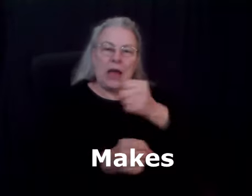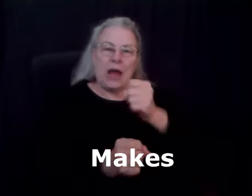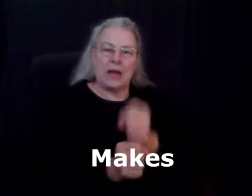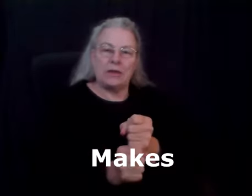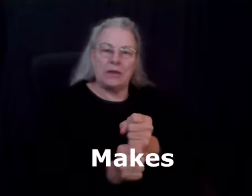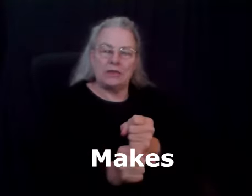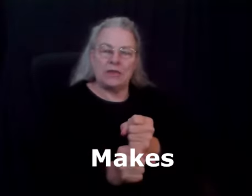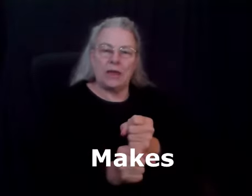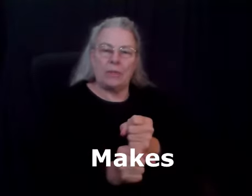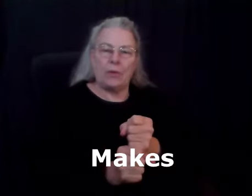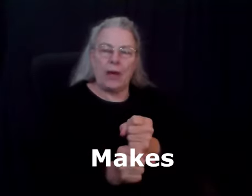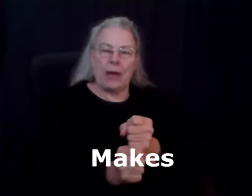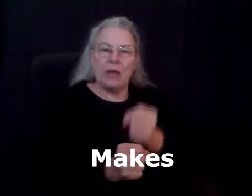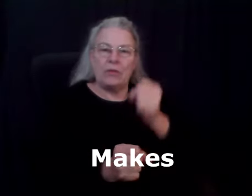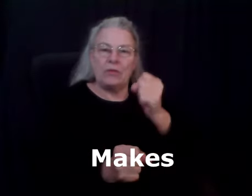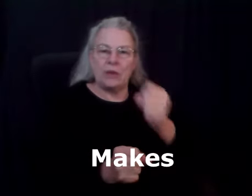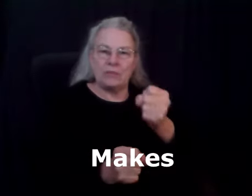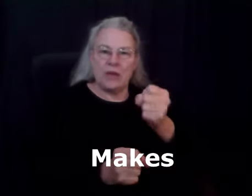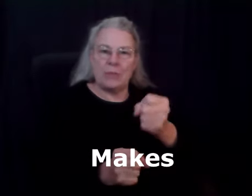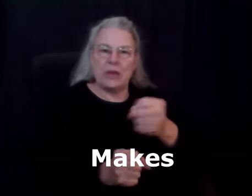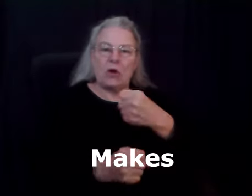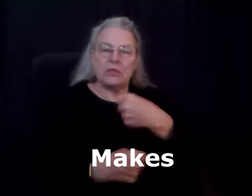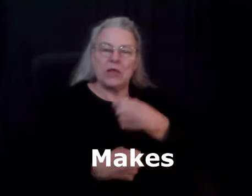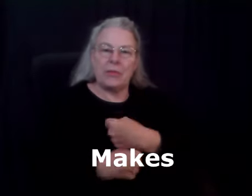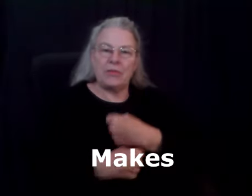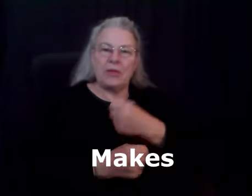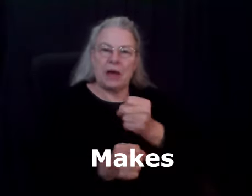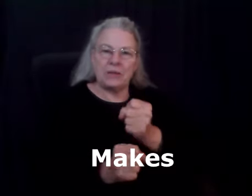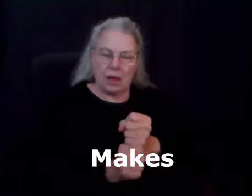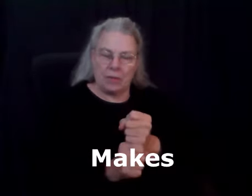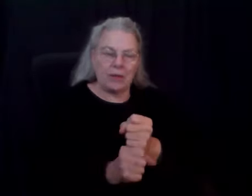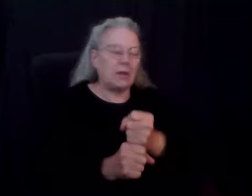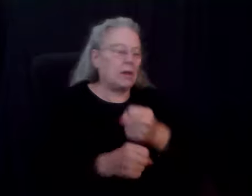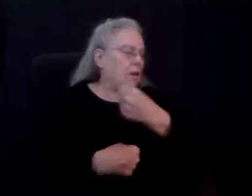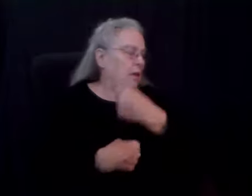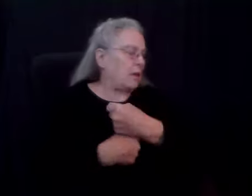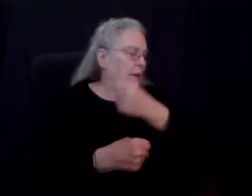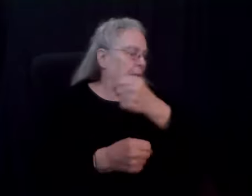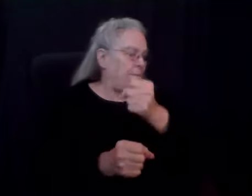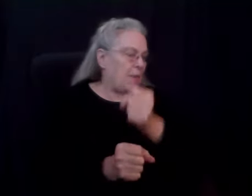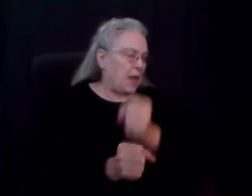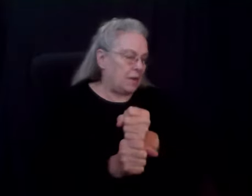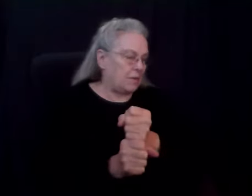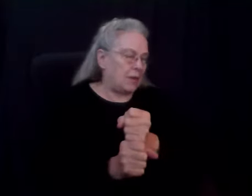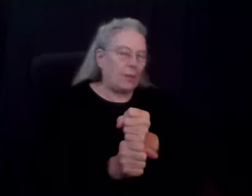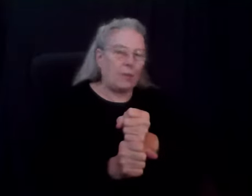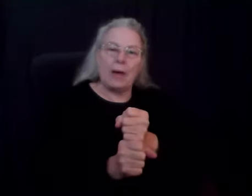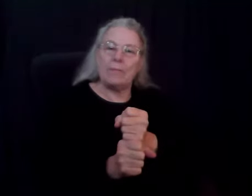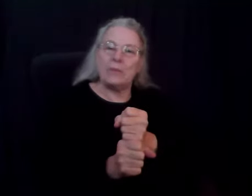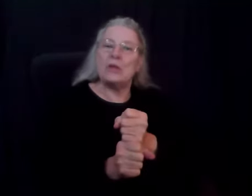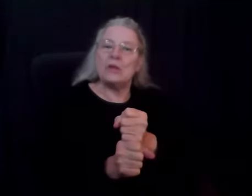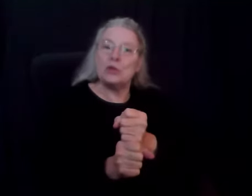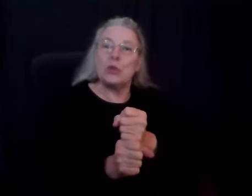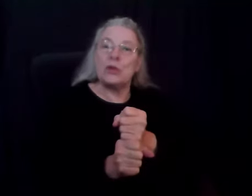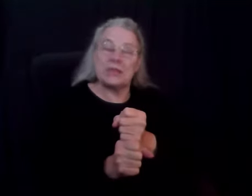and it's a double bump. The dominant on top of the non-dominant. Make. Double bump, but a little twist in with